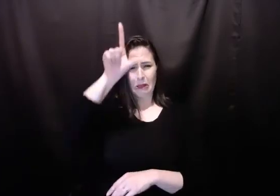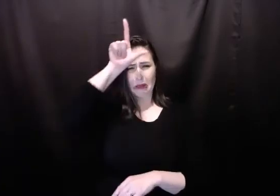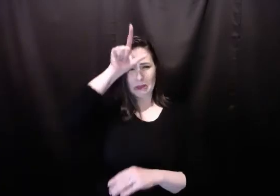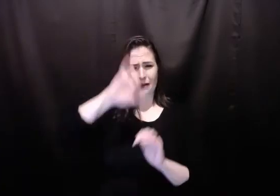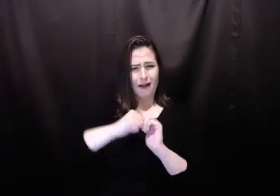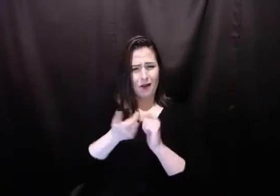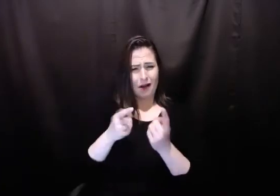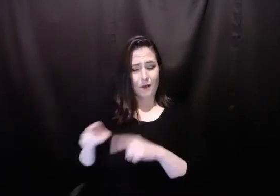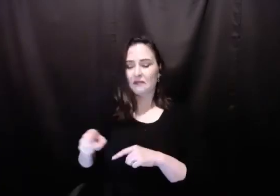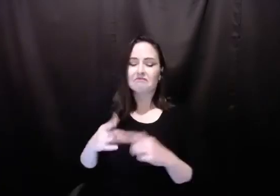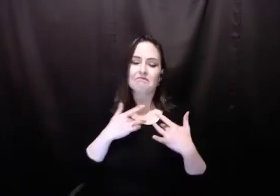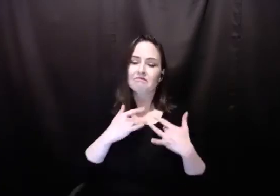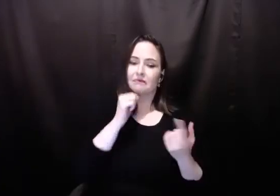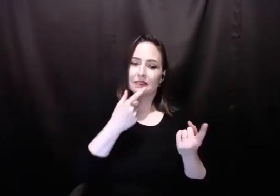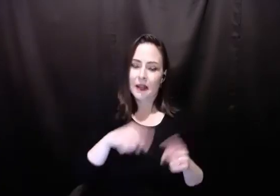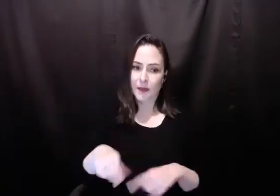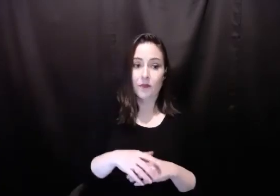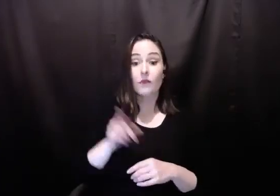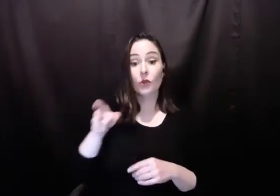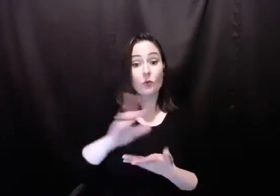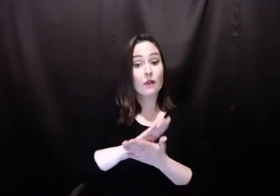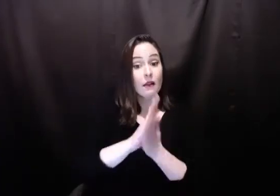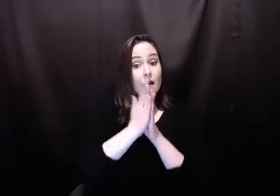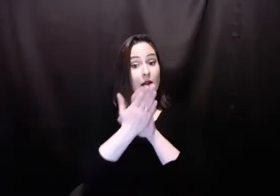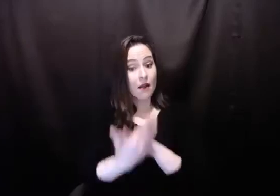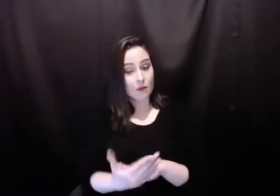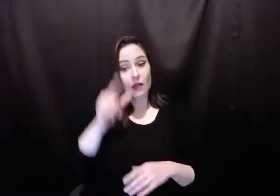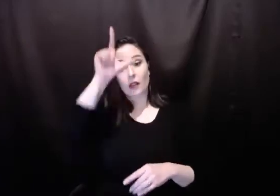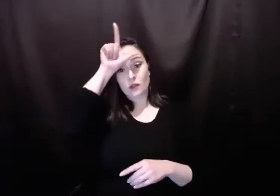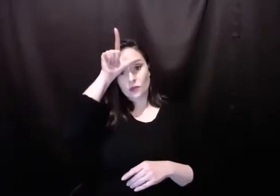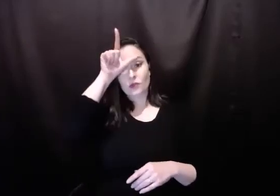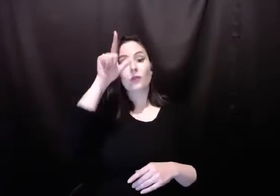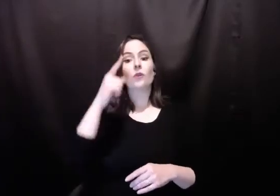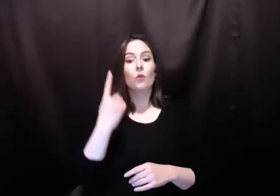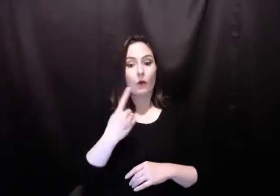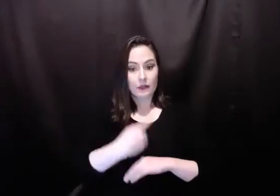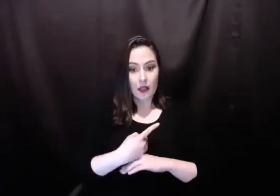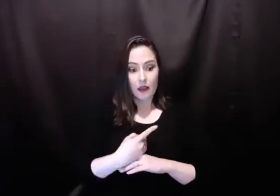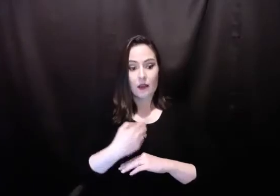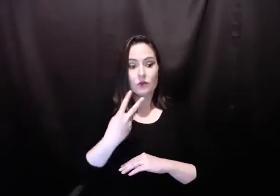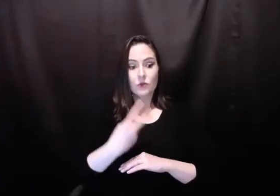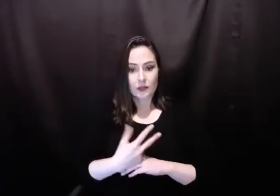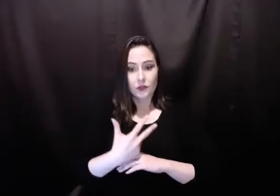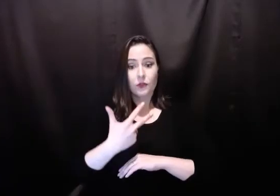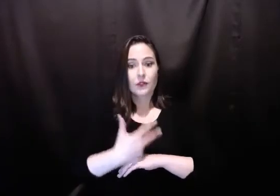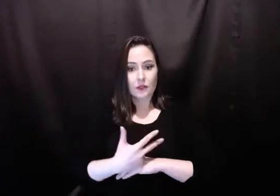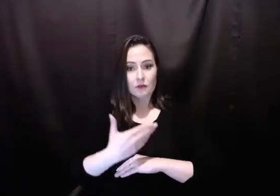And conversely, you will become a winner one day at a time. Pay